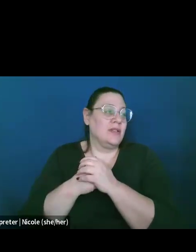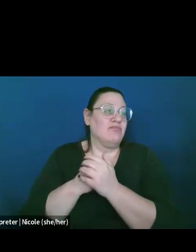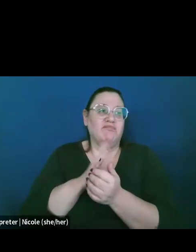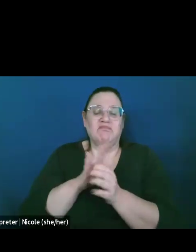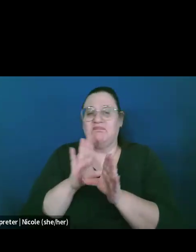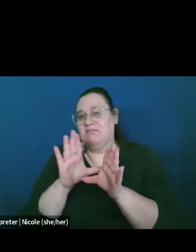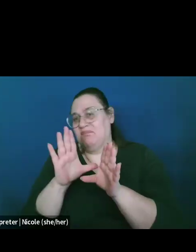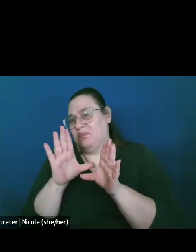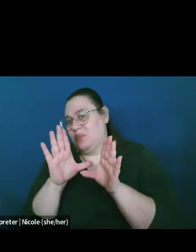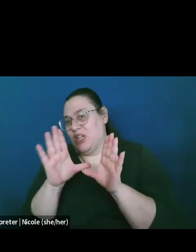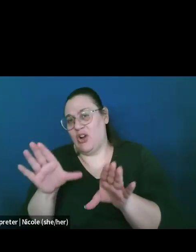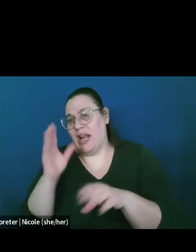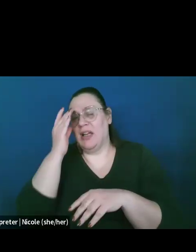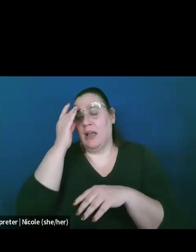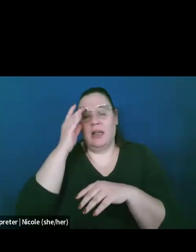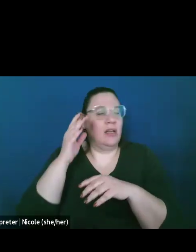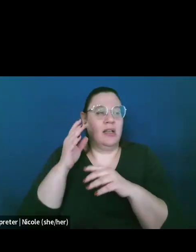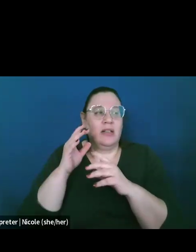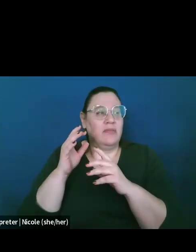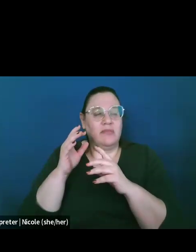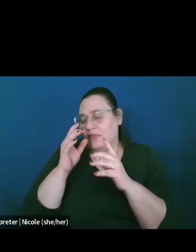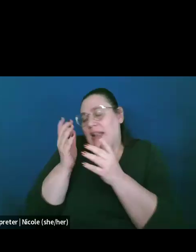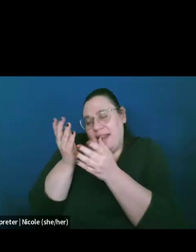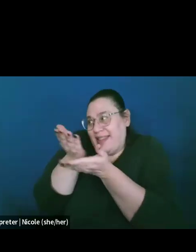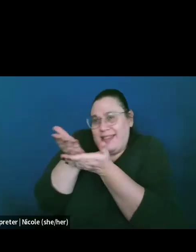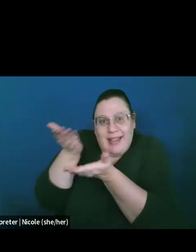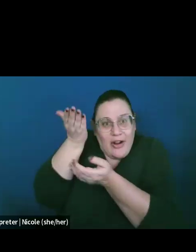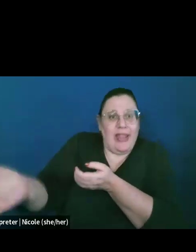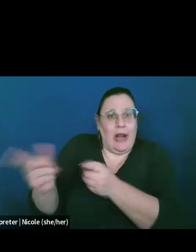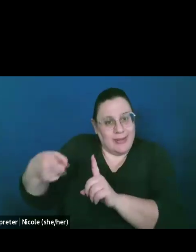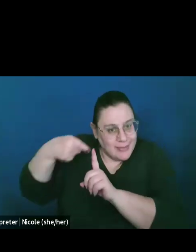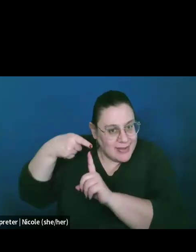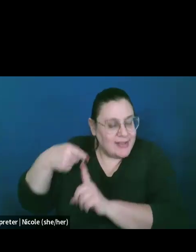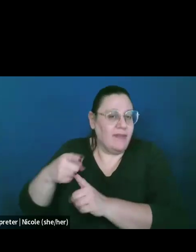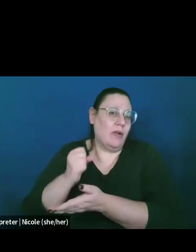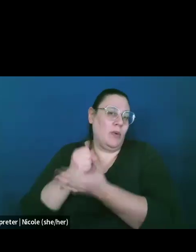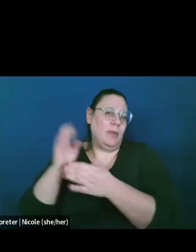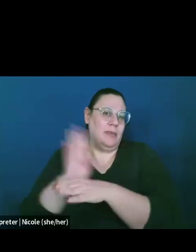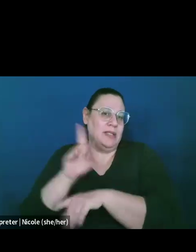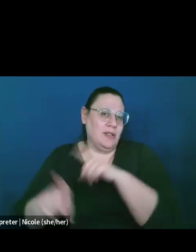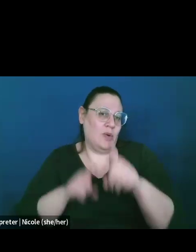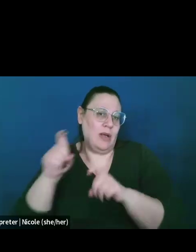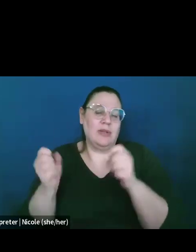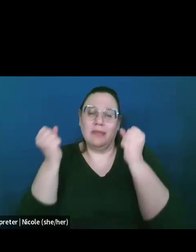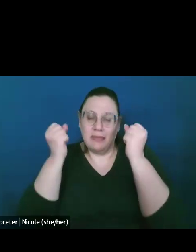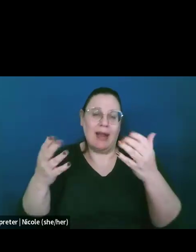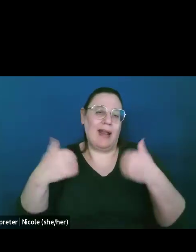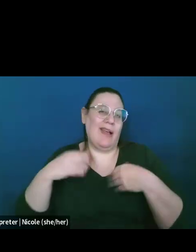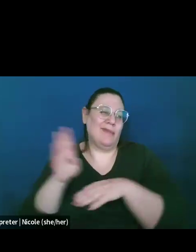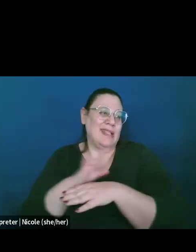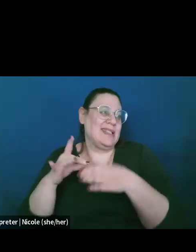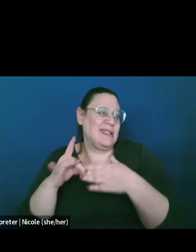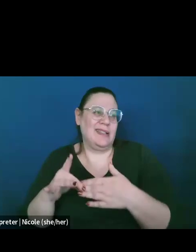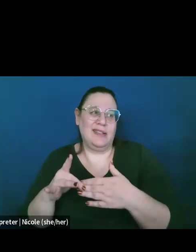a really, they're a resource there to help specifically for business questions. So a lot of them have business leads, which is